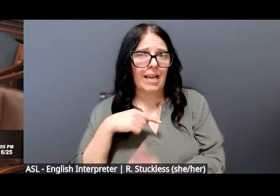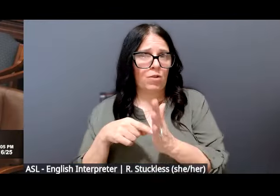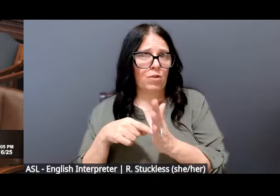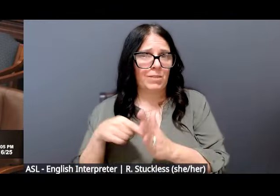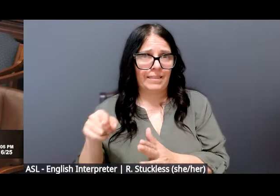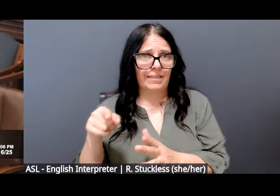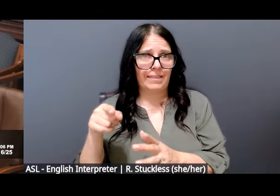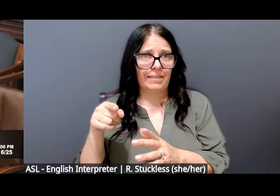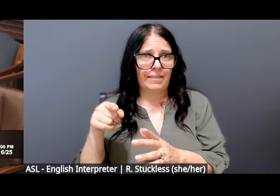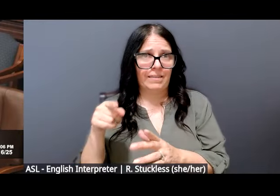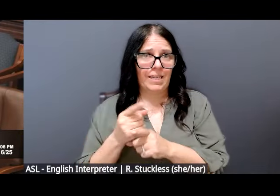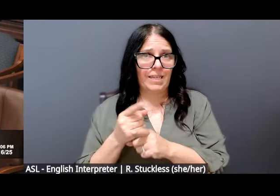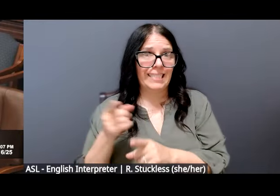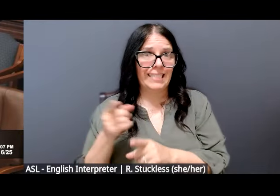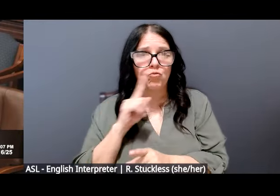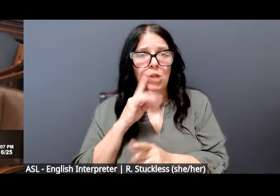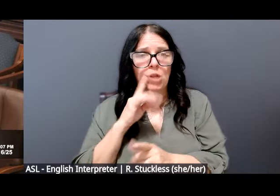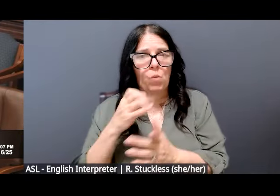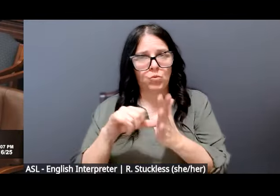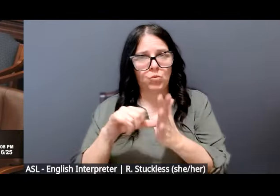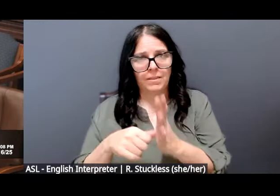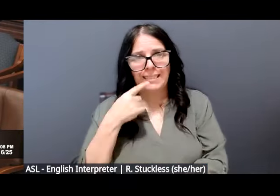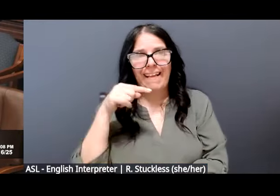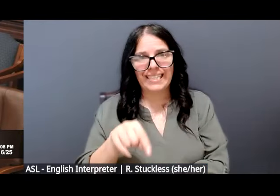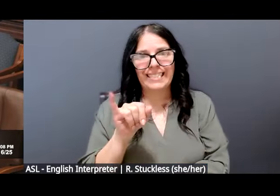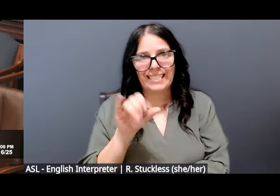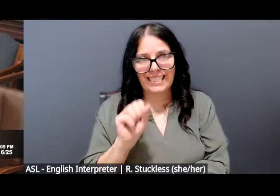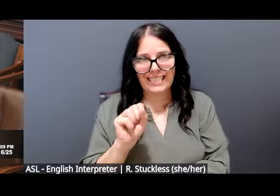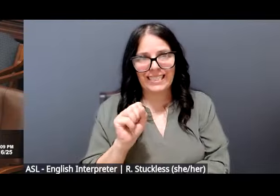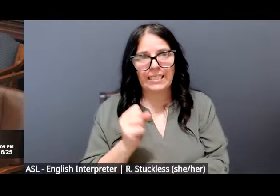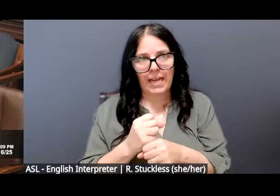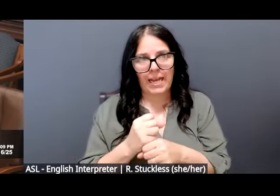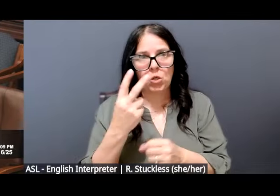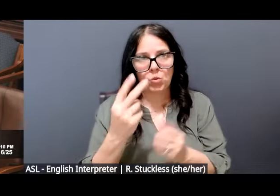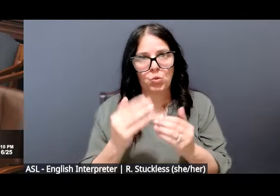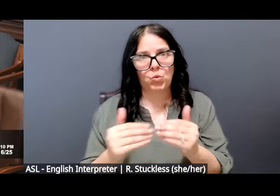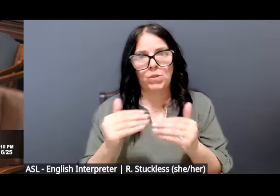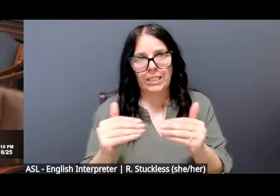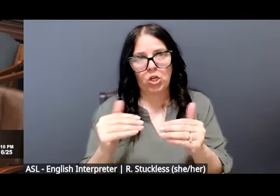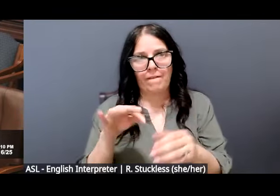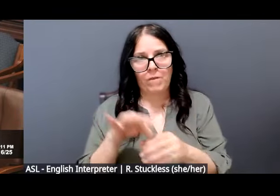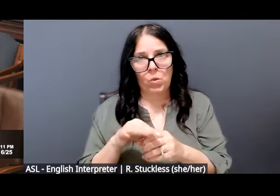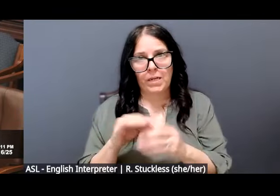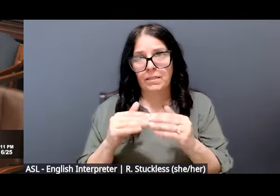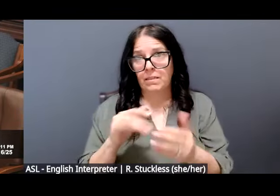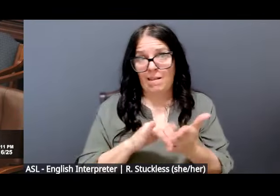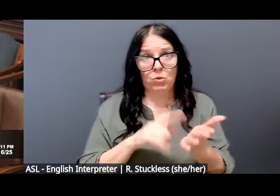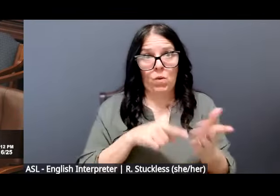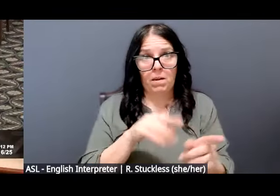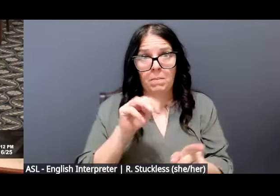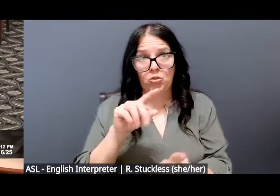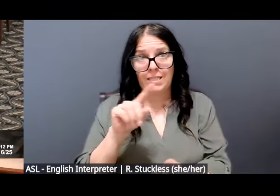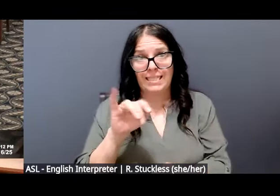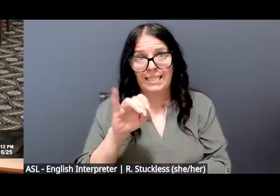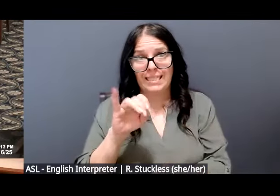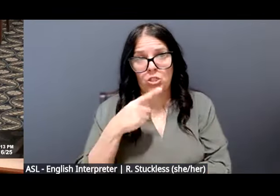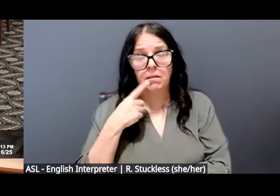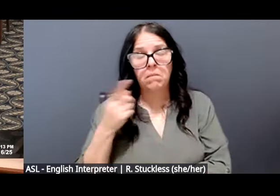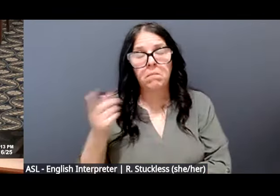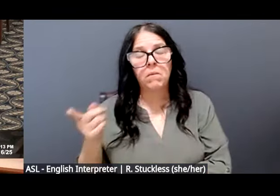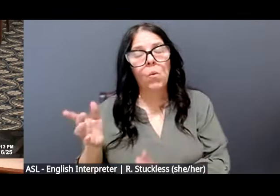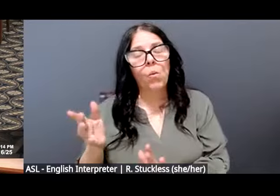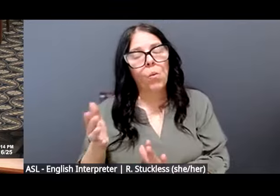effect creating a two-tier voting system. That's what I hear you saying. Or at least the possibility of one. Okay, so the